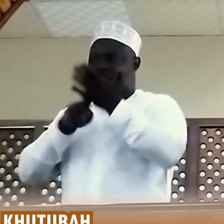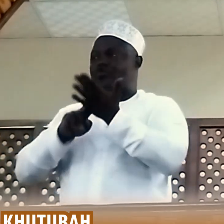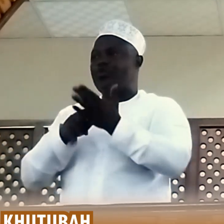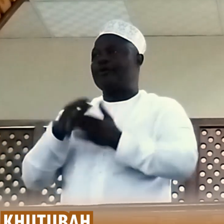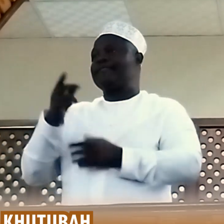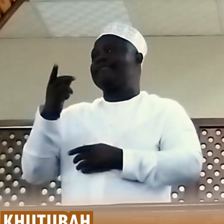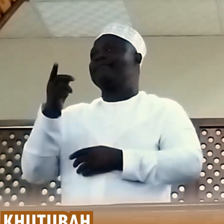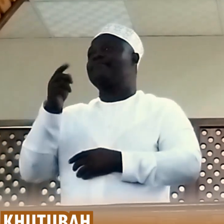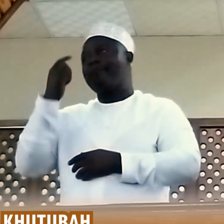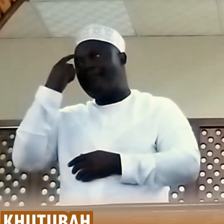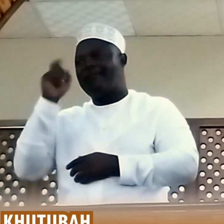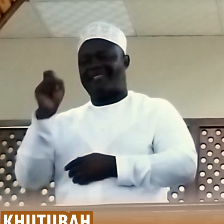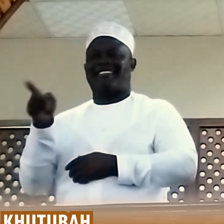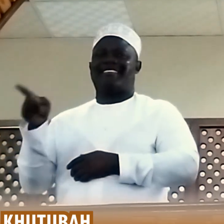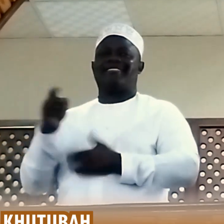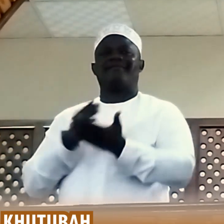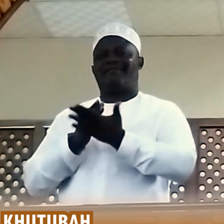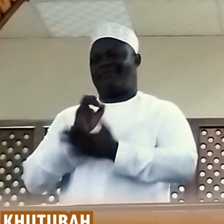kaagiyite peeni